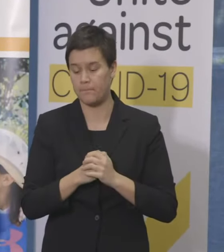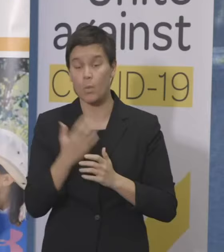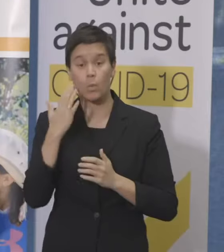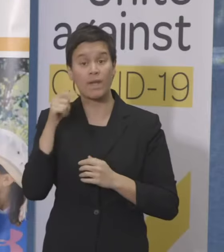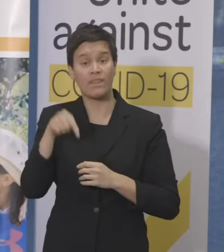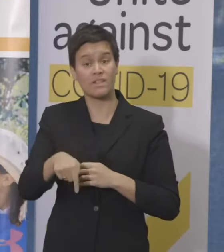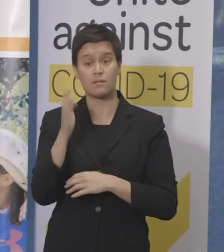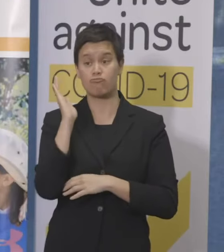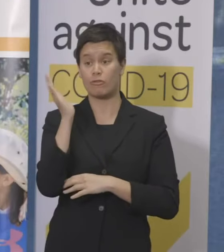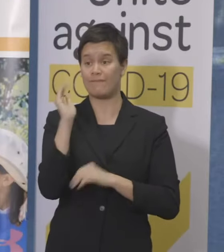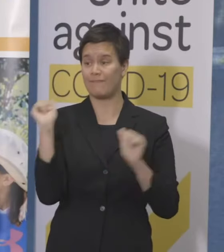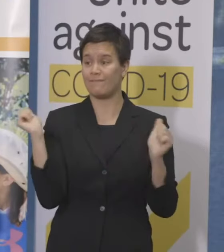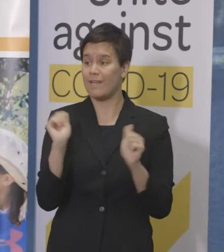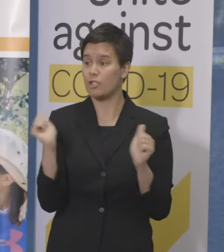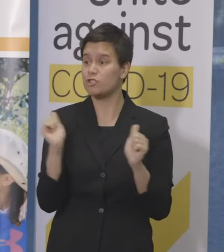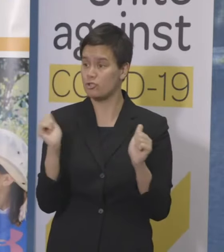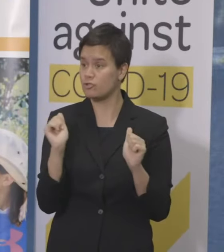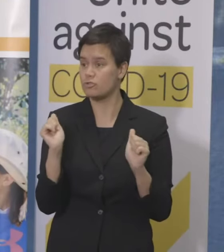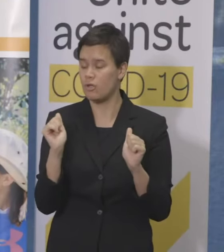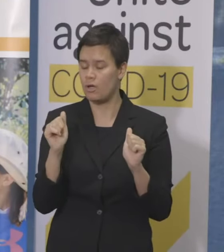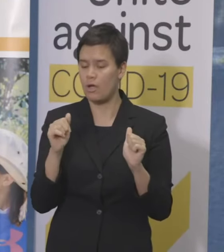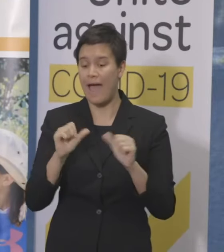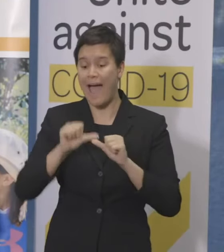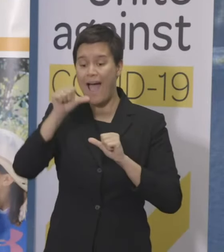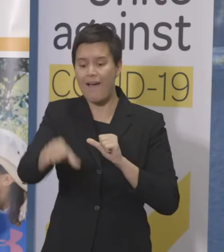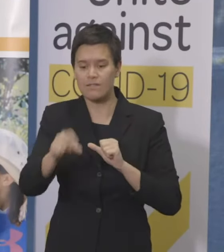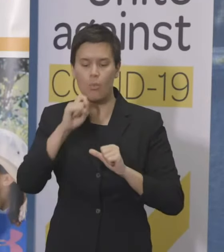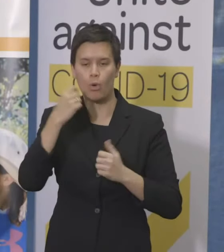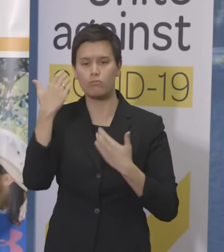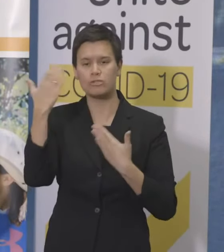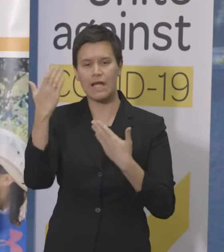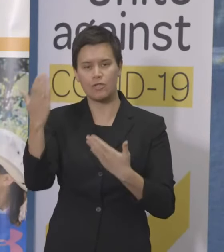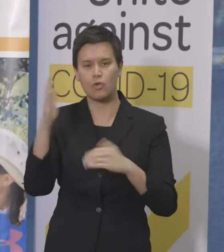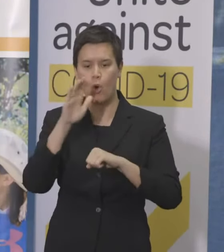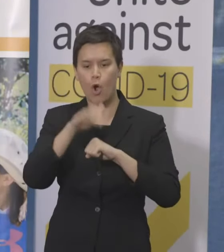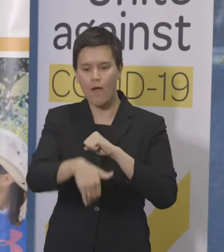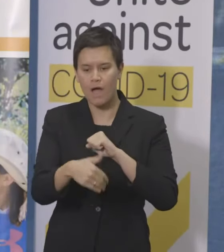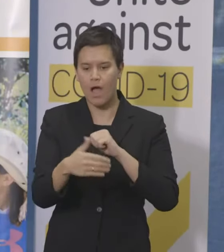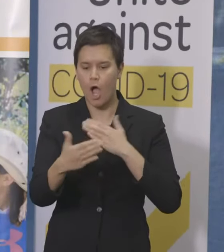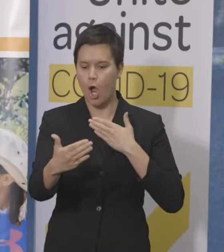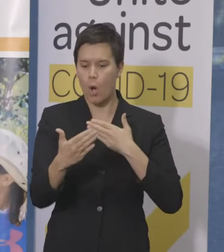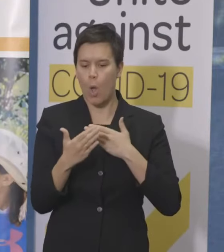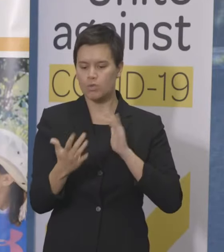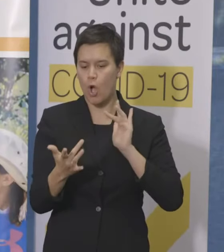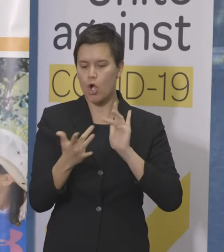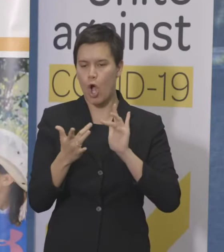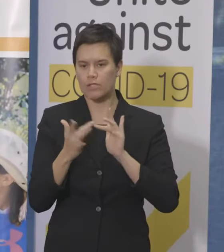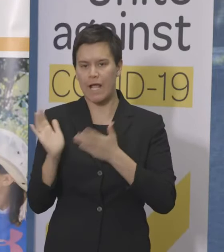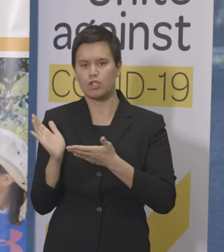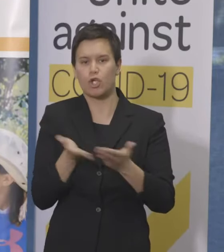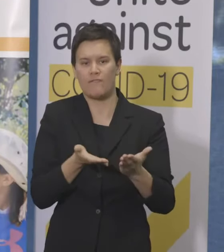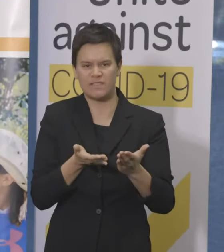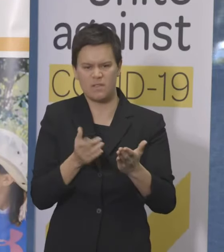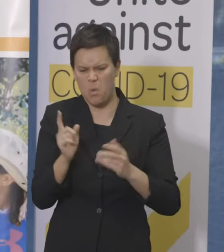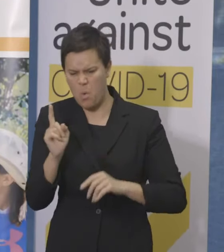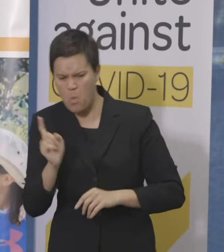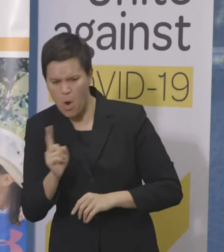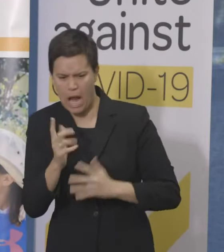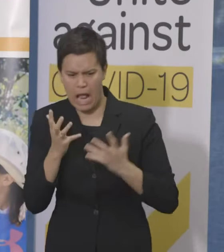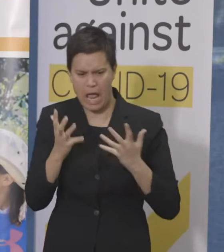stand-up, we have, and also in this room, a presentation of the National Close Contact Service, which I heartily commend to you.